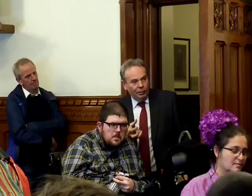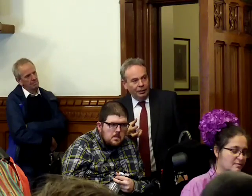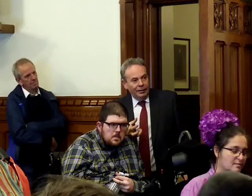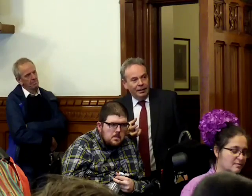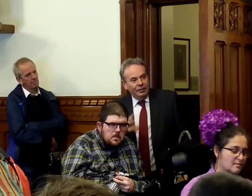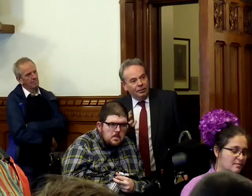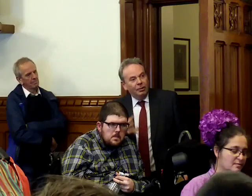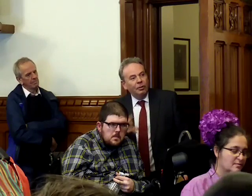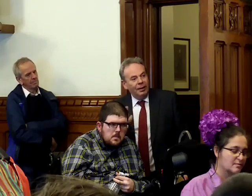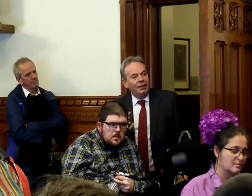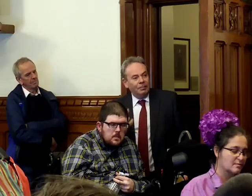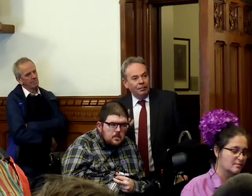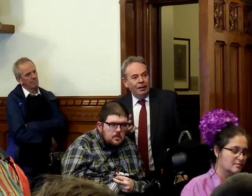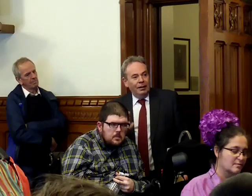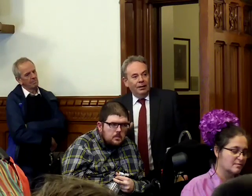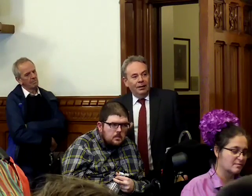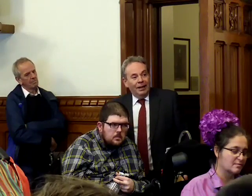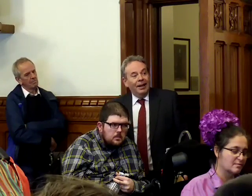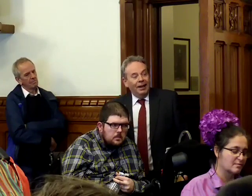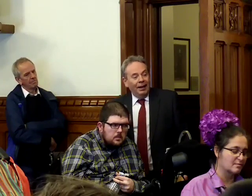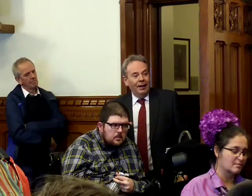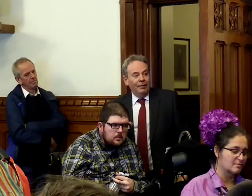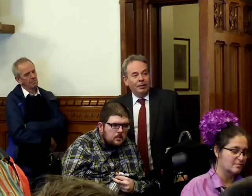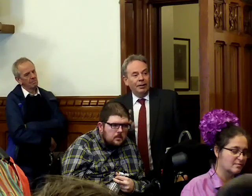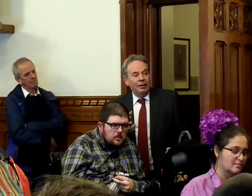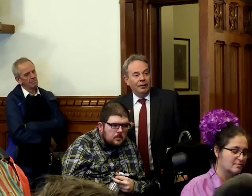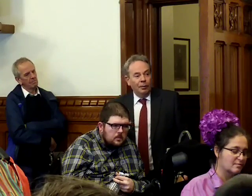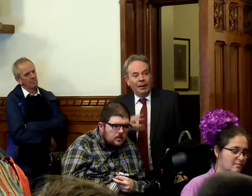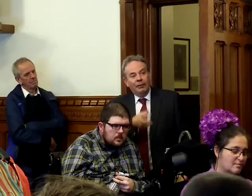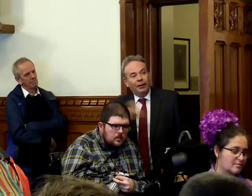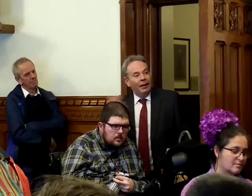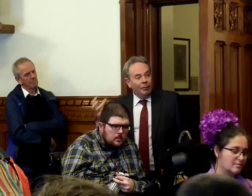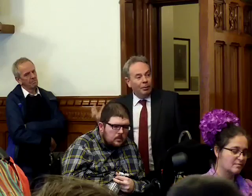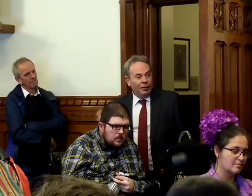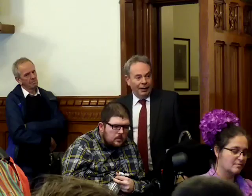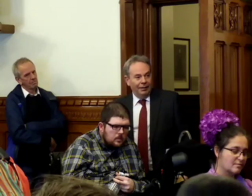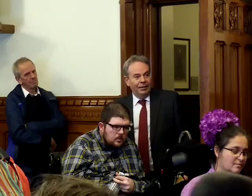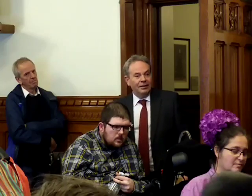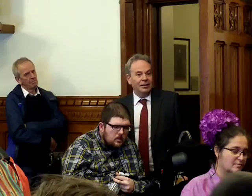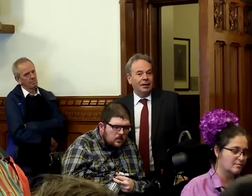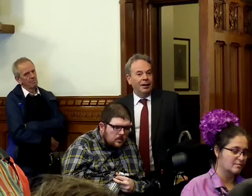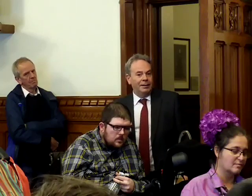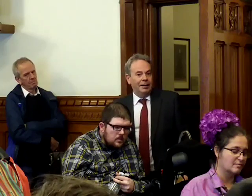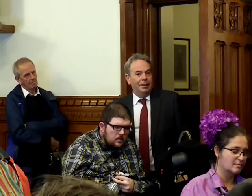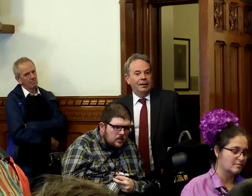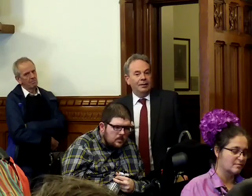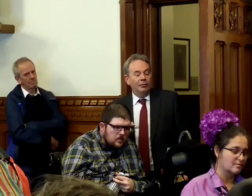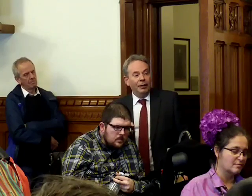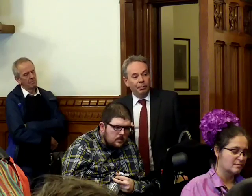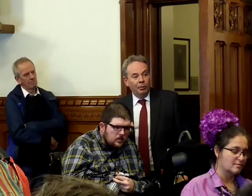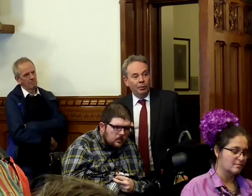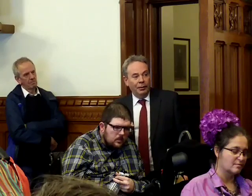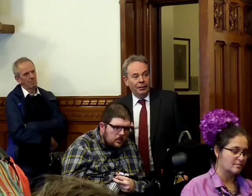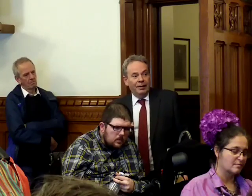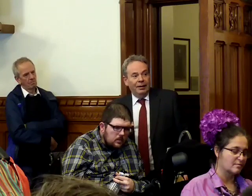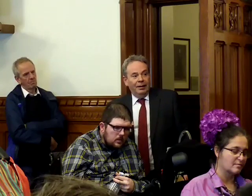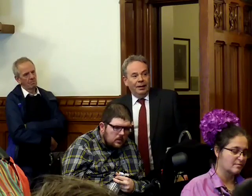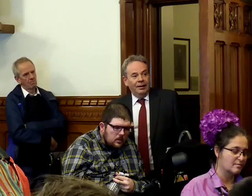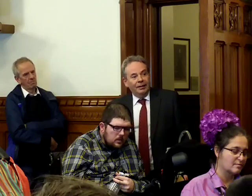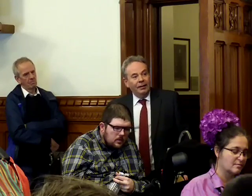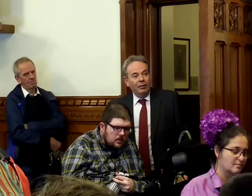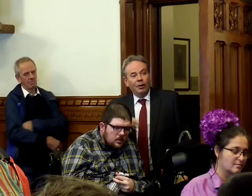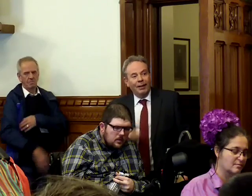disabled people to do things in their lives that will benefit everybody in society is really